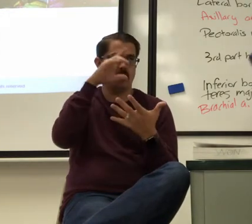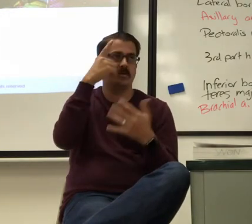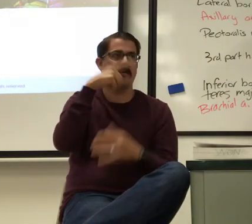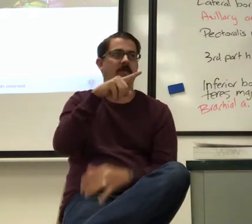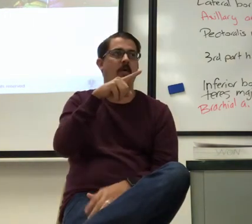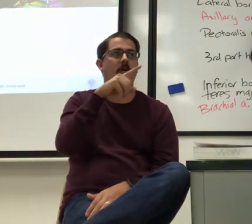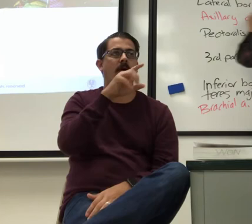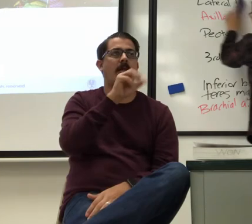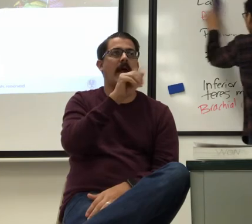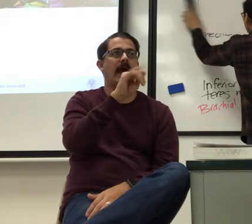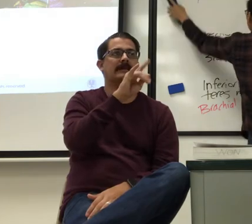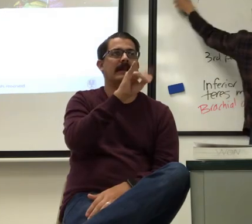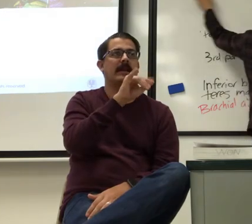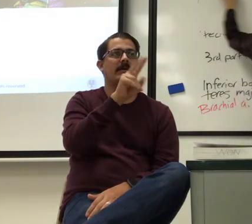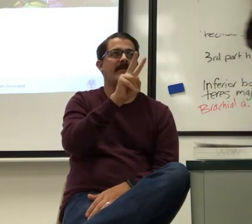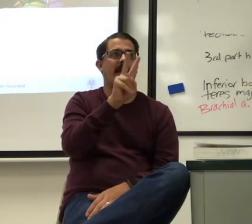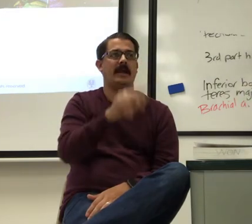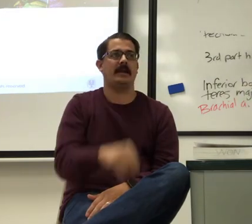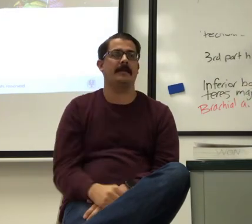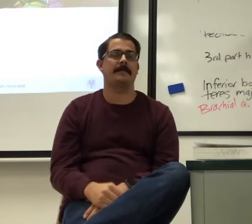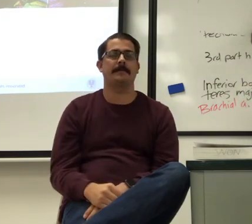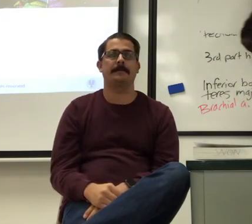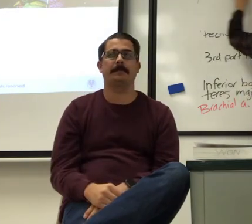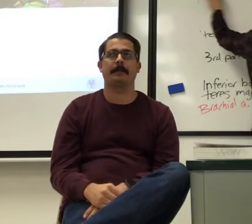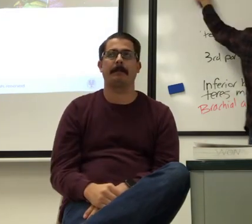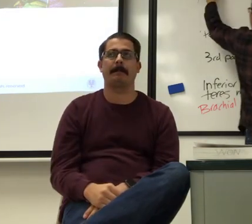vein. That's a common mistake.